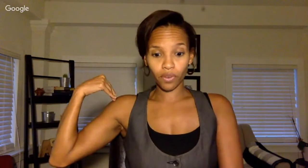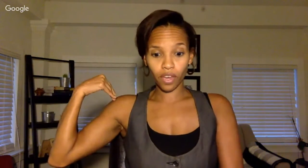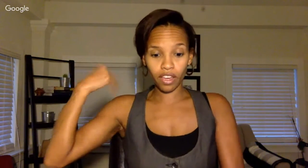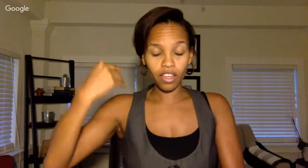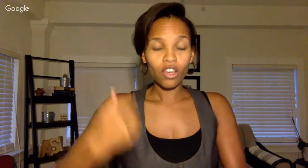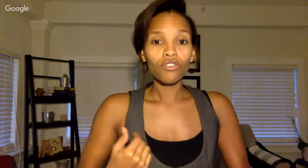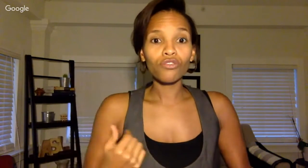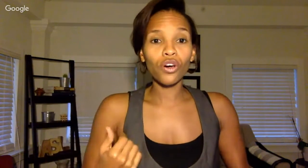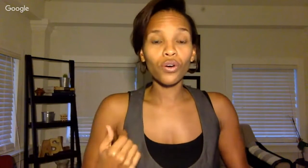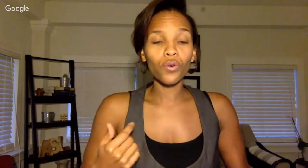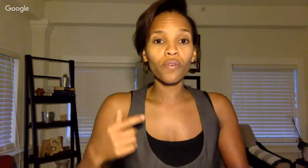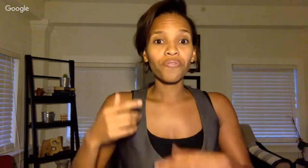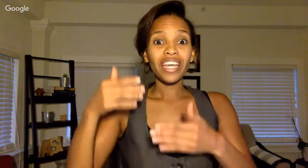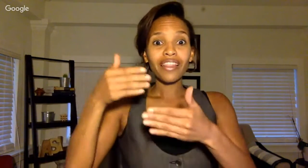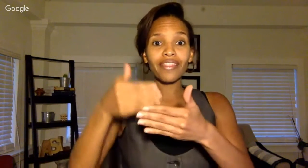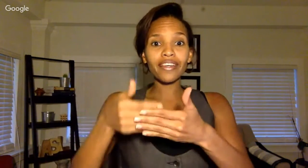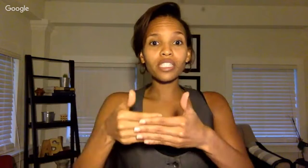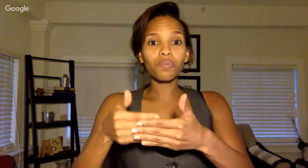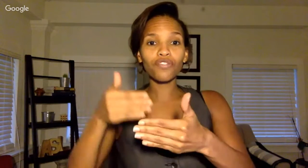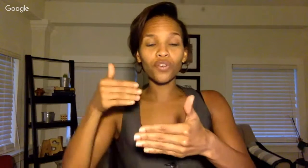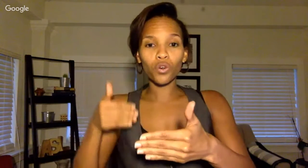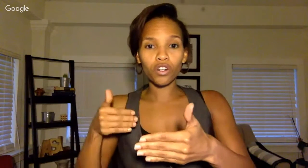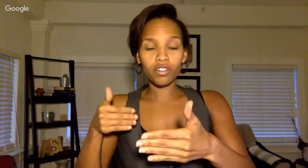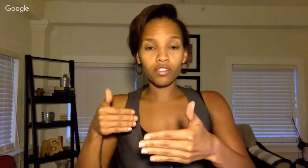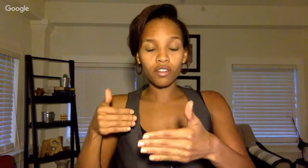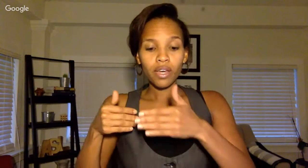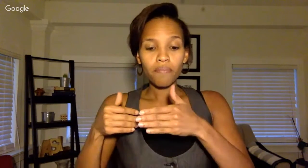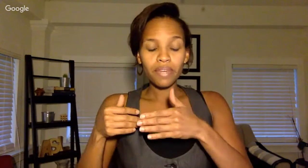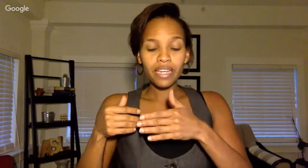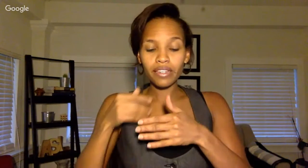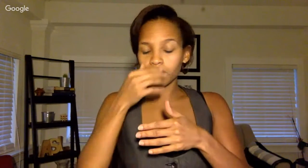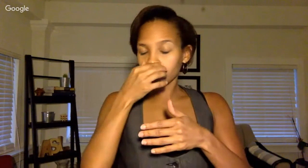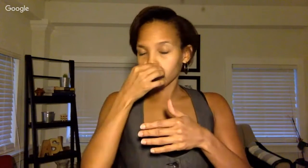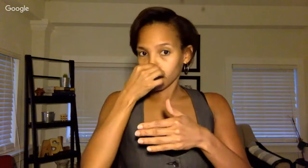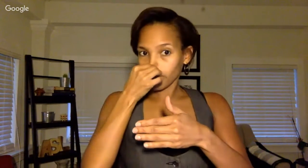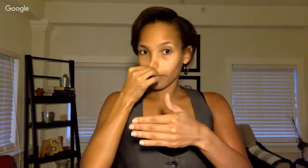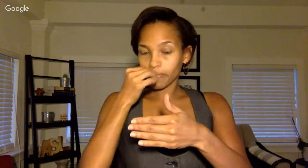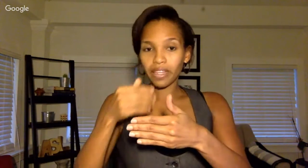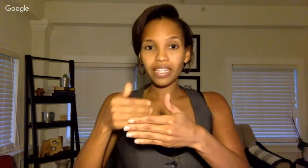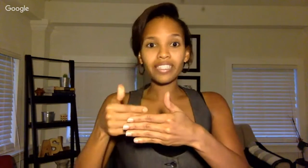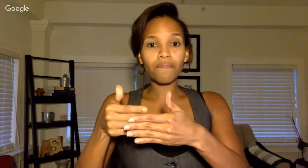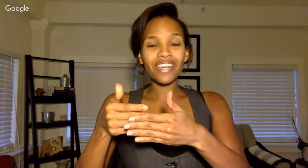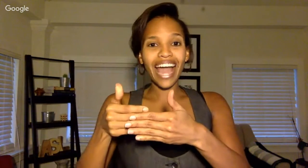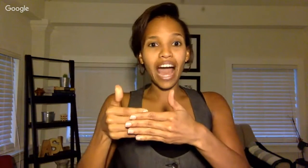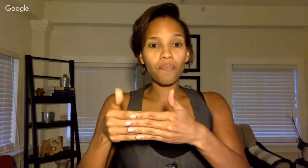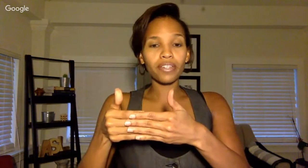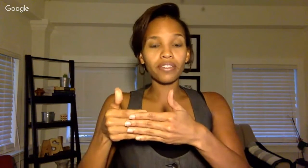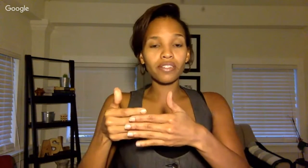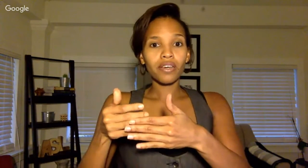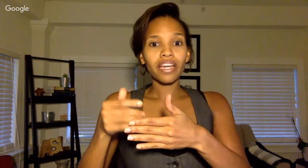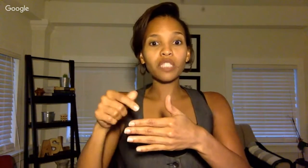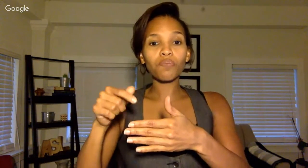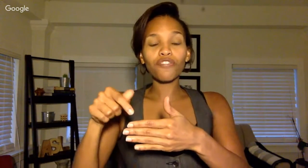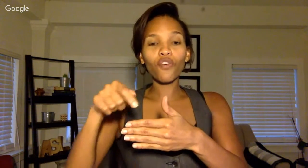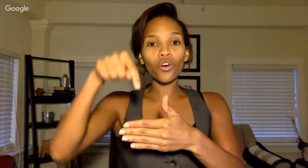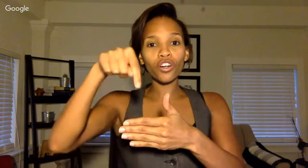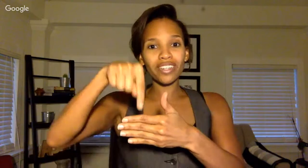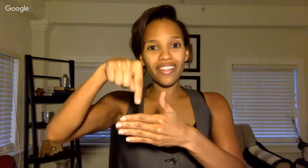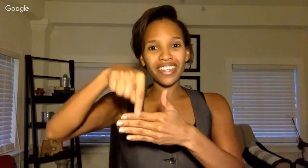okay? So this before means something happened, it's before this